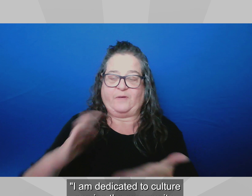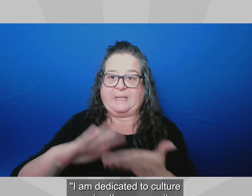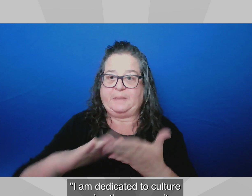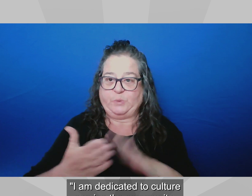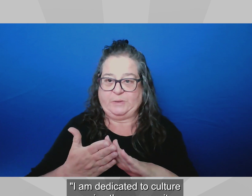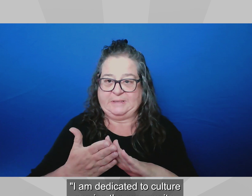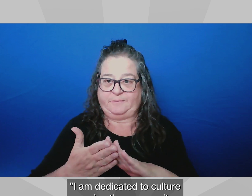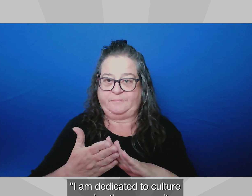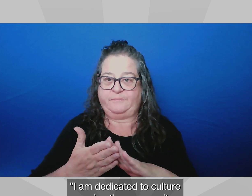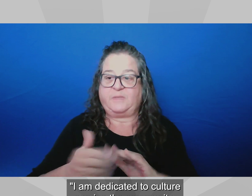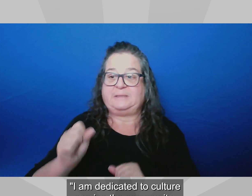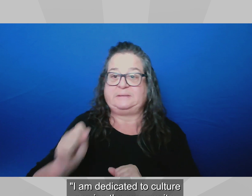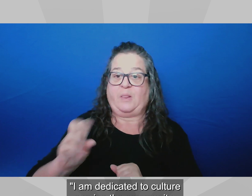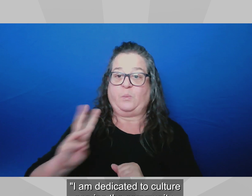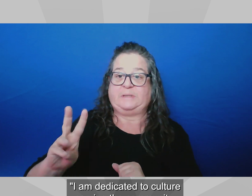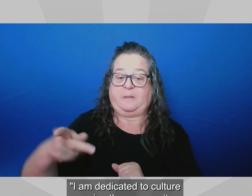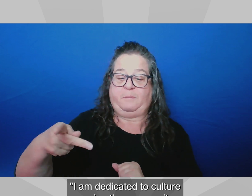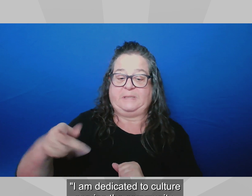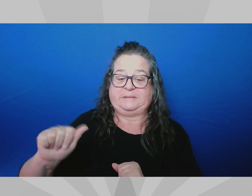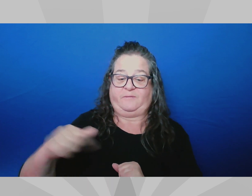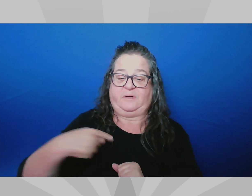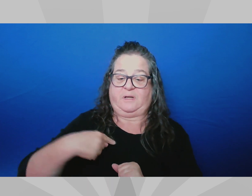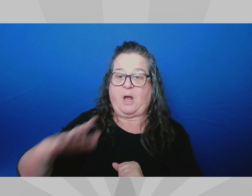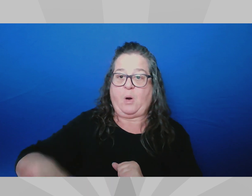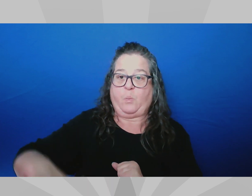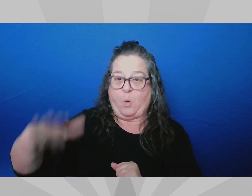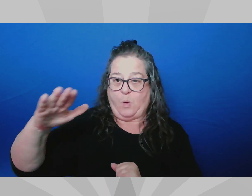I am dedicated to culture serving the community.